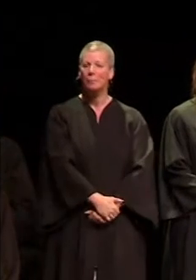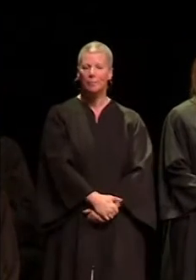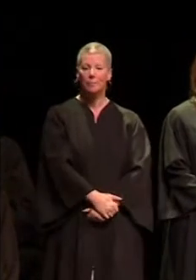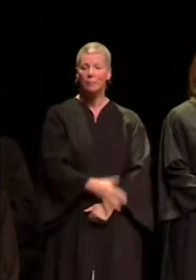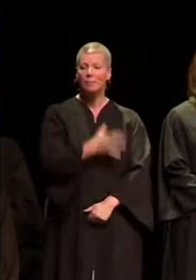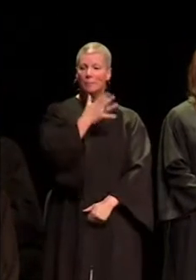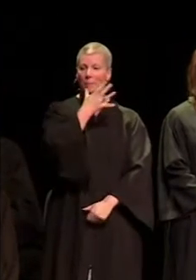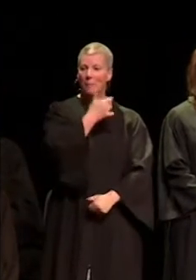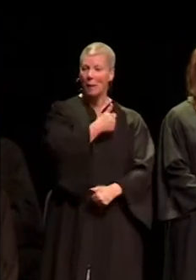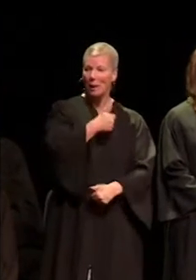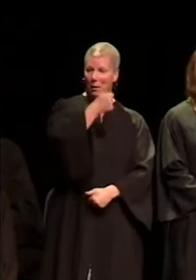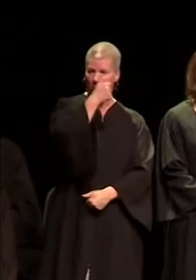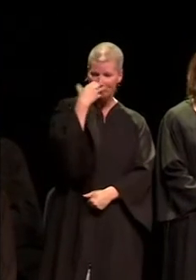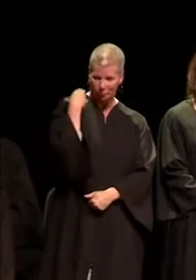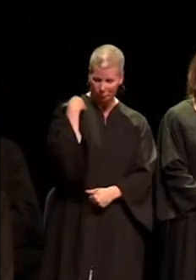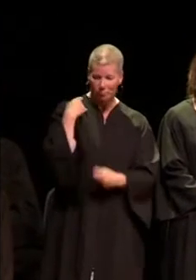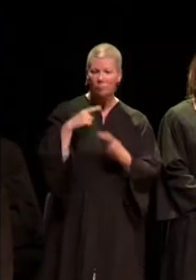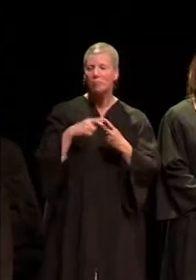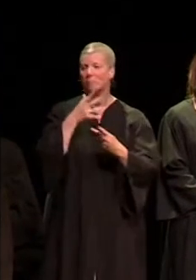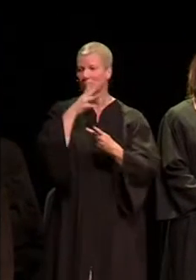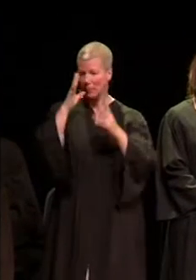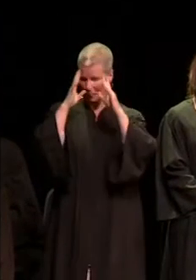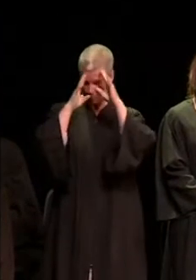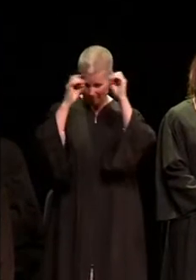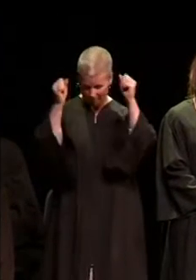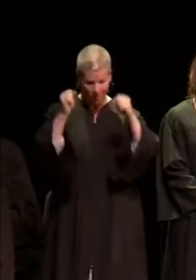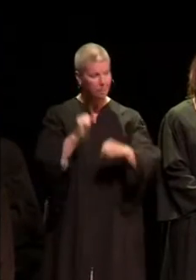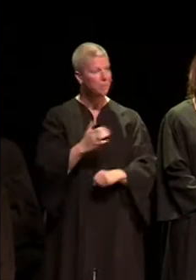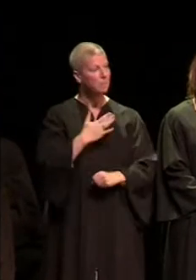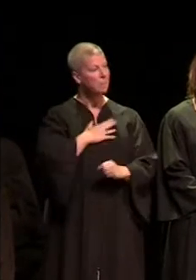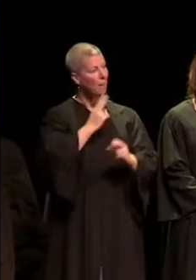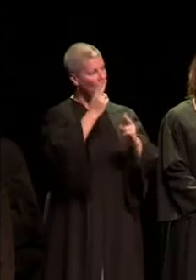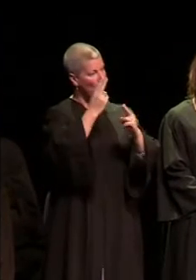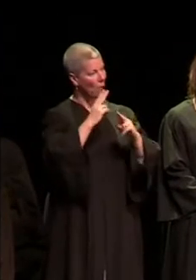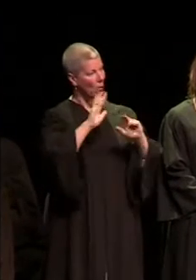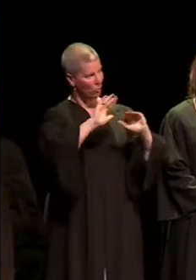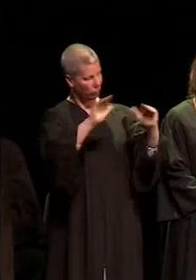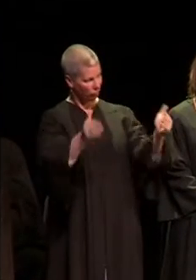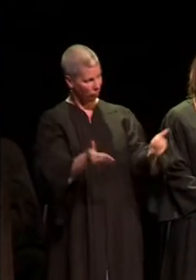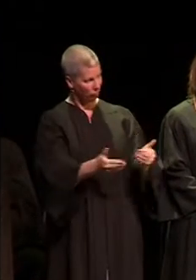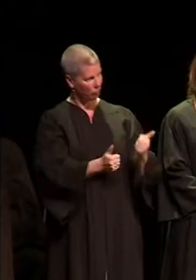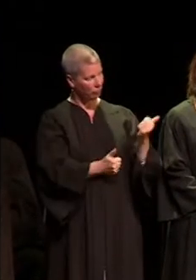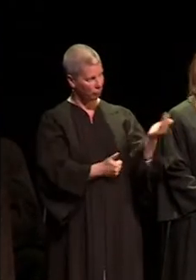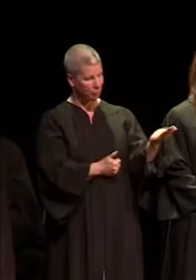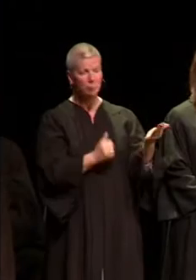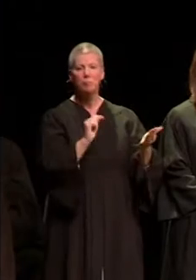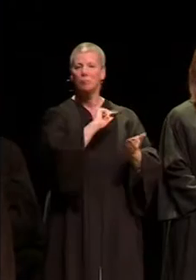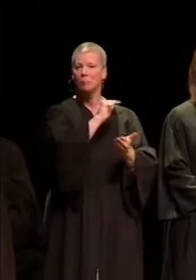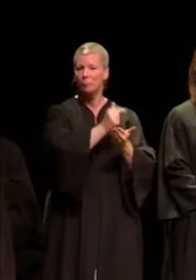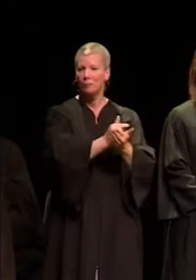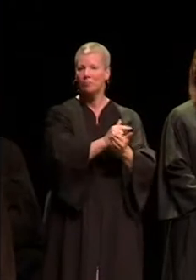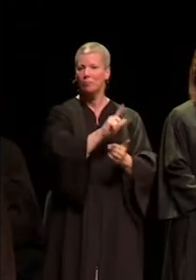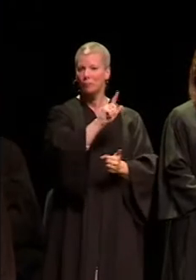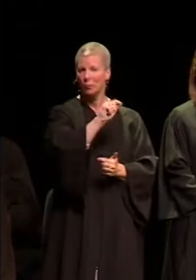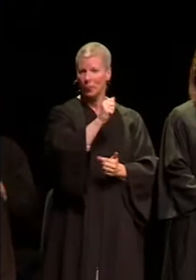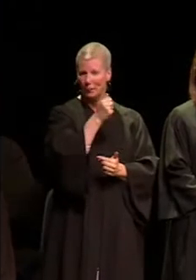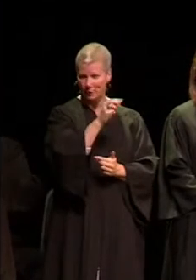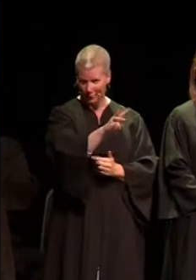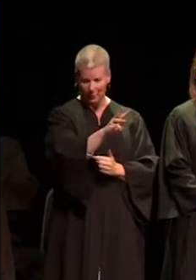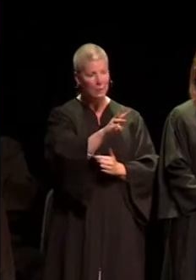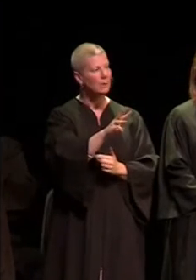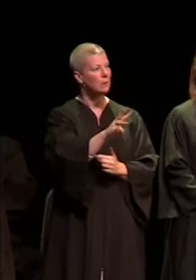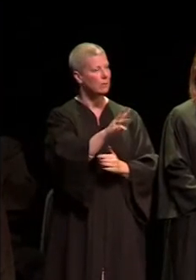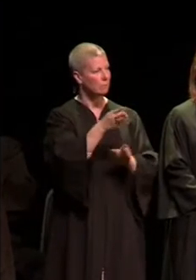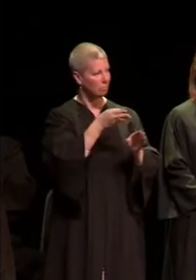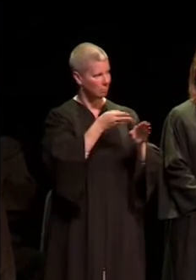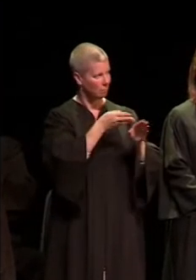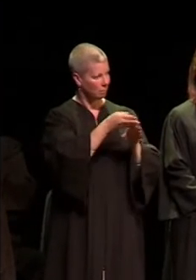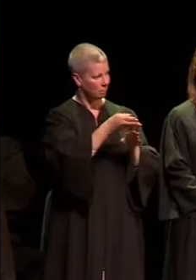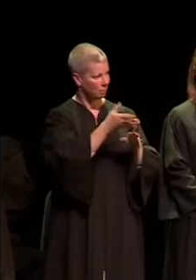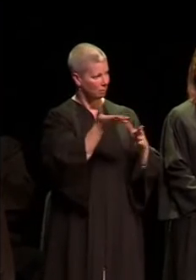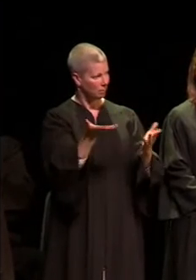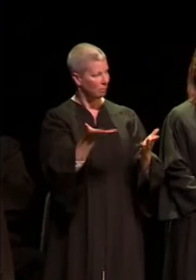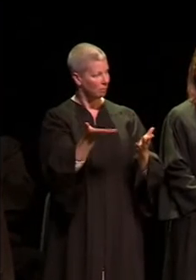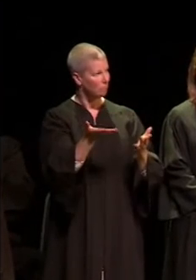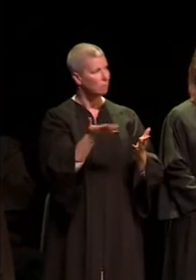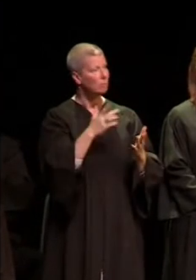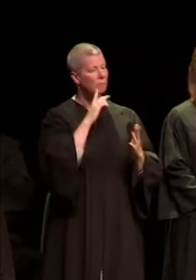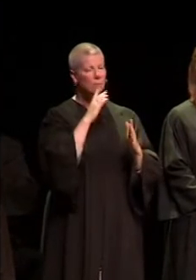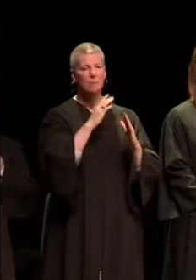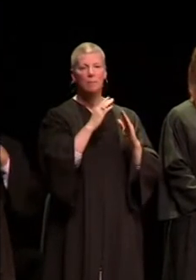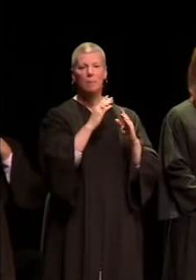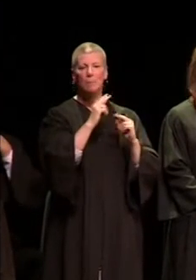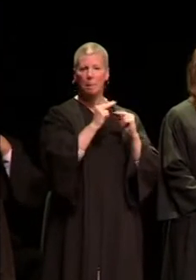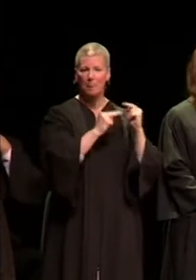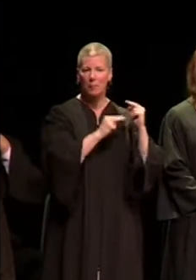Madam Chancellor, Madam President, I have the honor of presenting to you the graduates of 2016 for their credentials from the